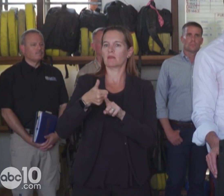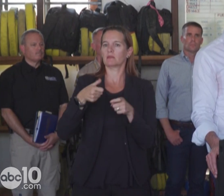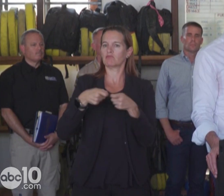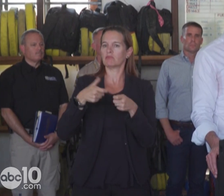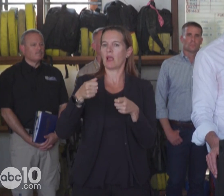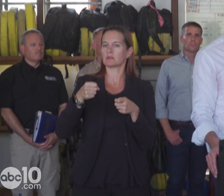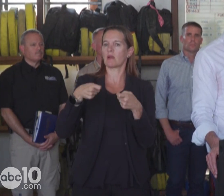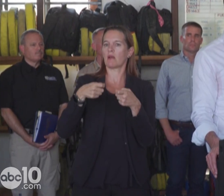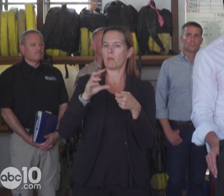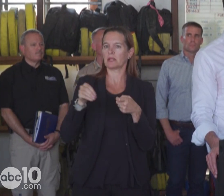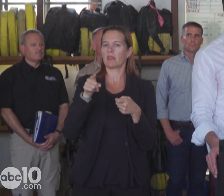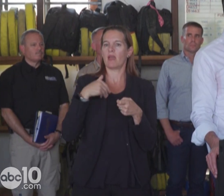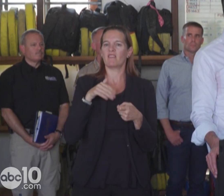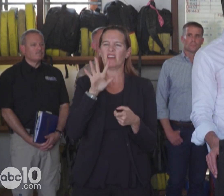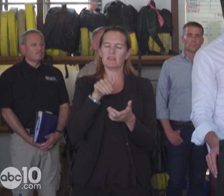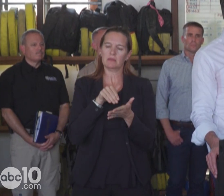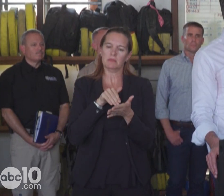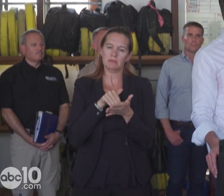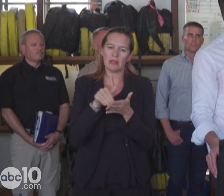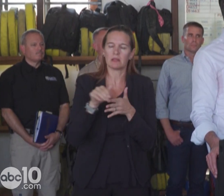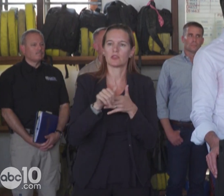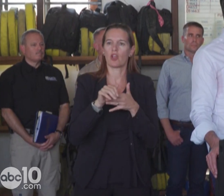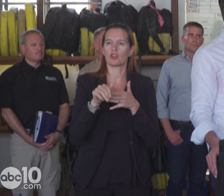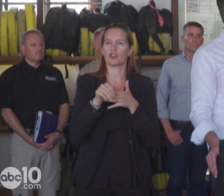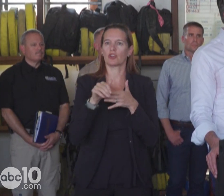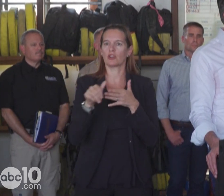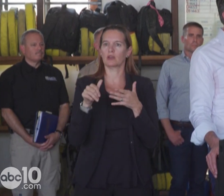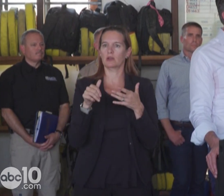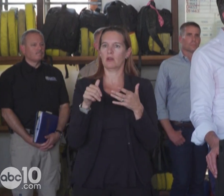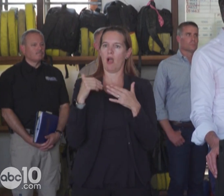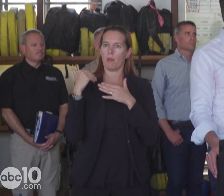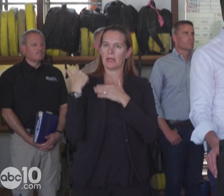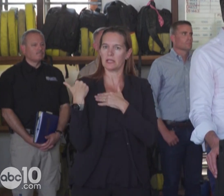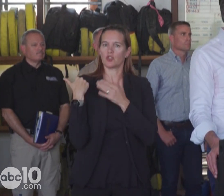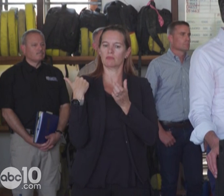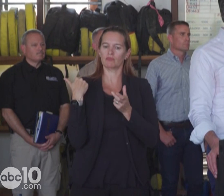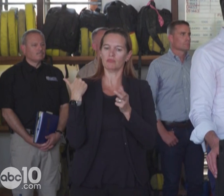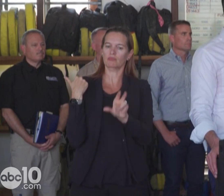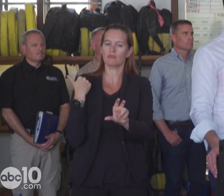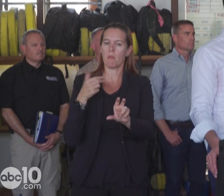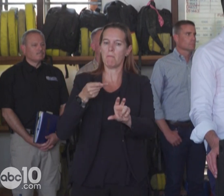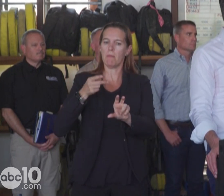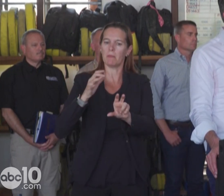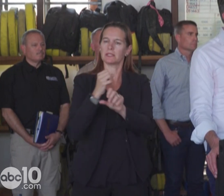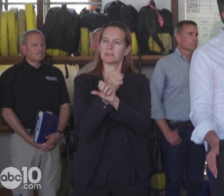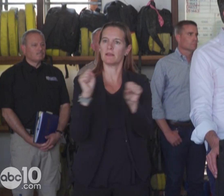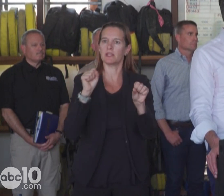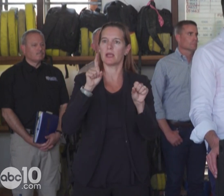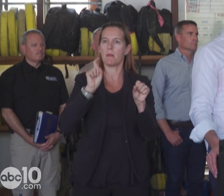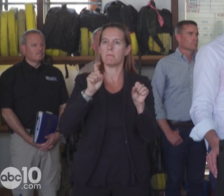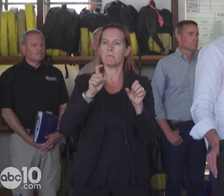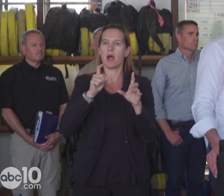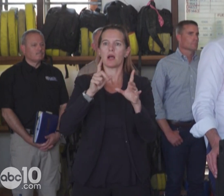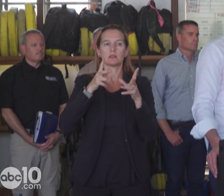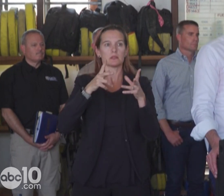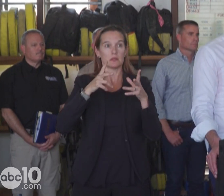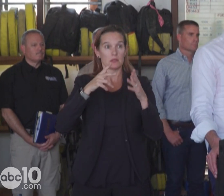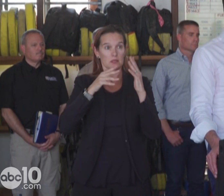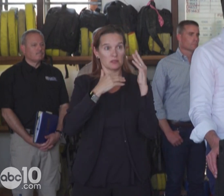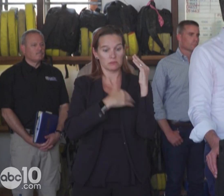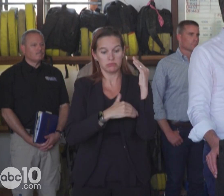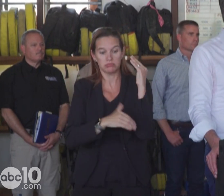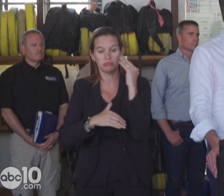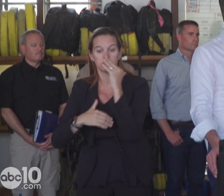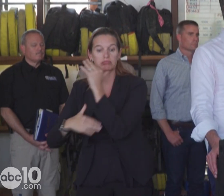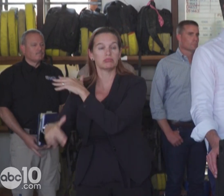billion obligation to invest in public safety, hardening, undergrounding, vegetative management, et